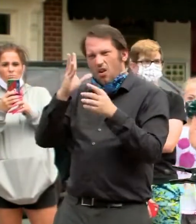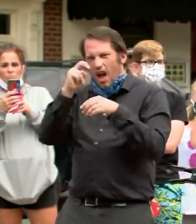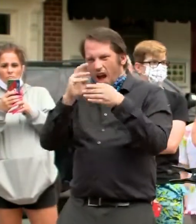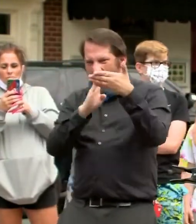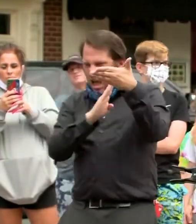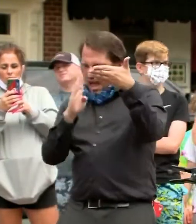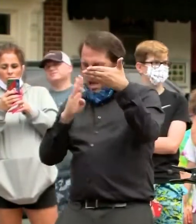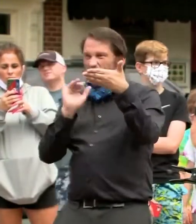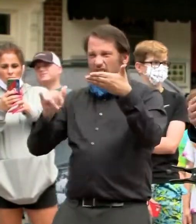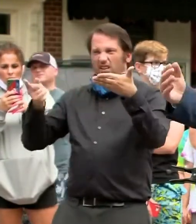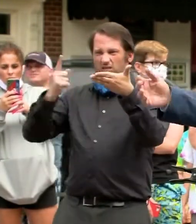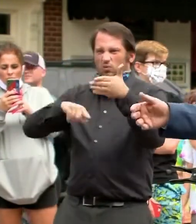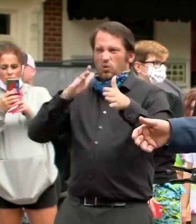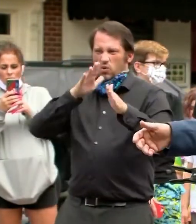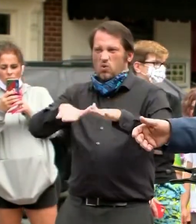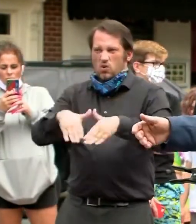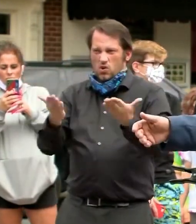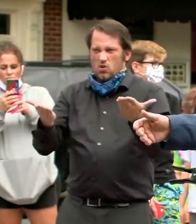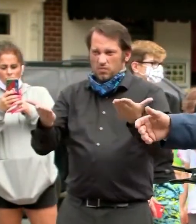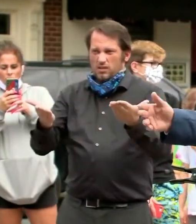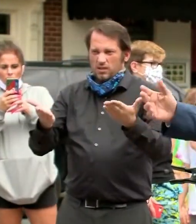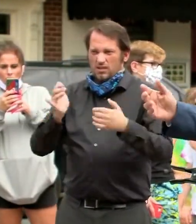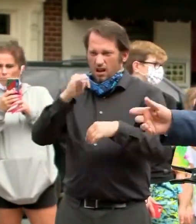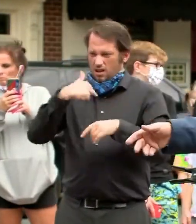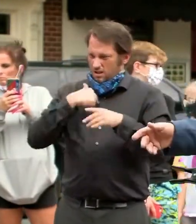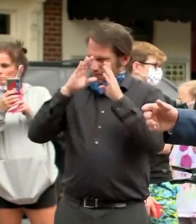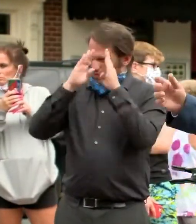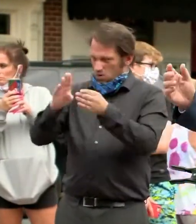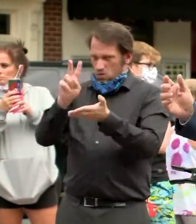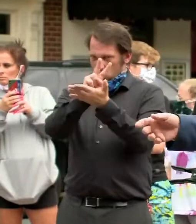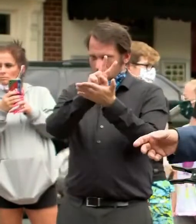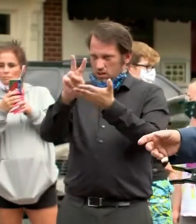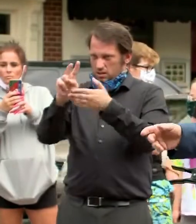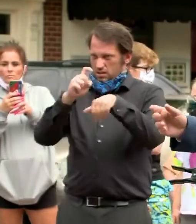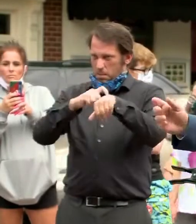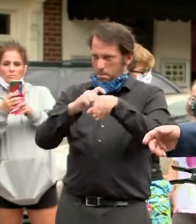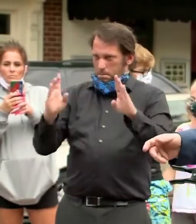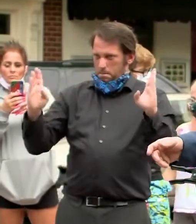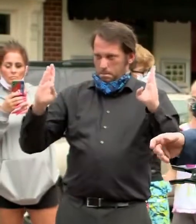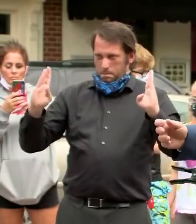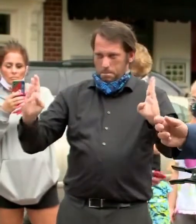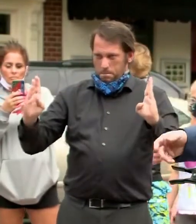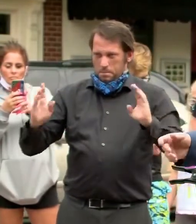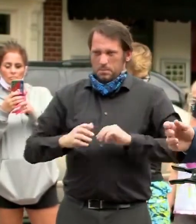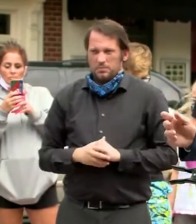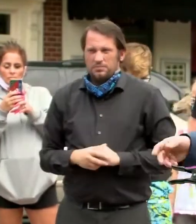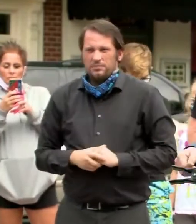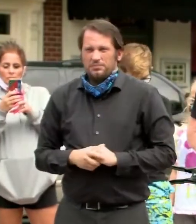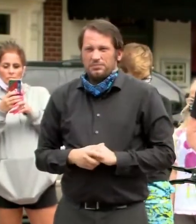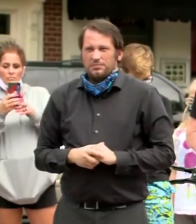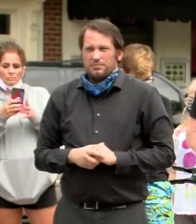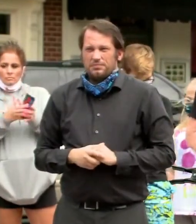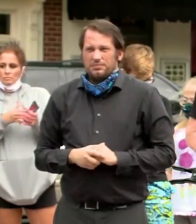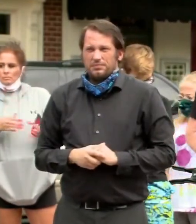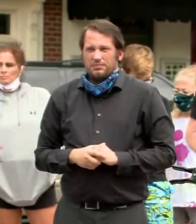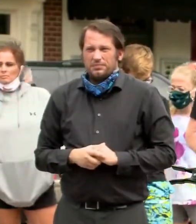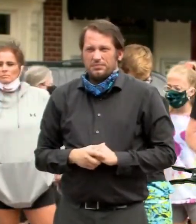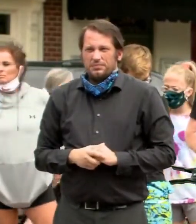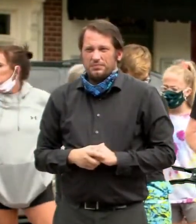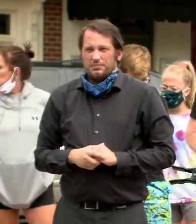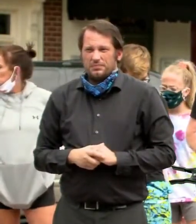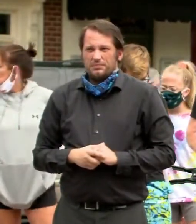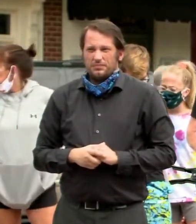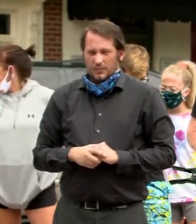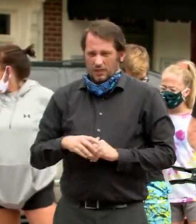frame, and Chris Gordon said, well, 2 weeks is next Wednesday, and I said, yes. So you can figure we're going to be open by Wednesday or earlier. All